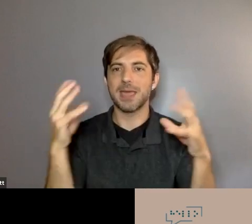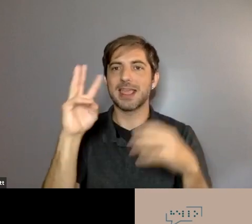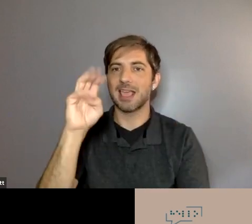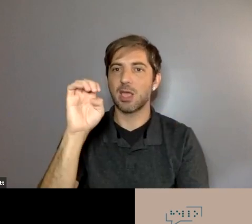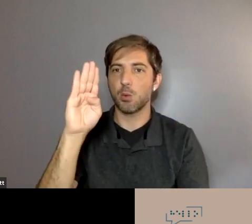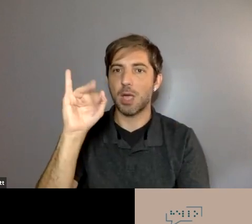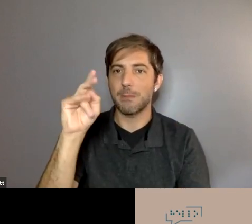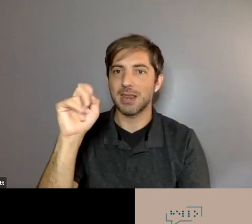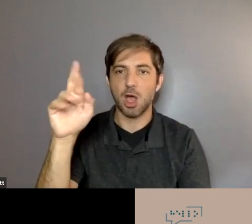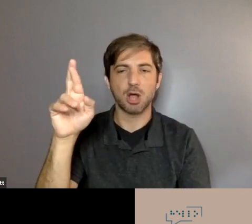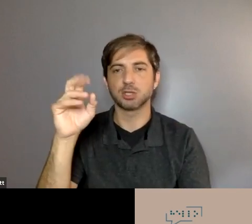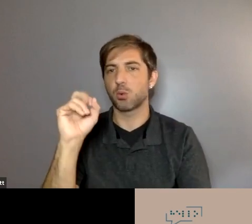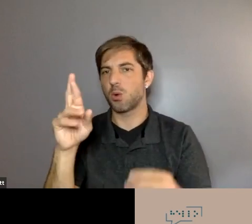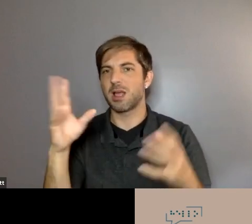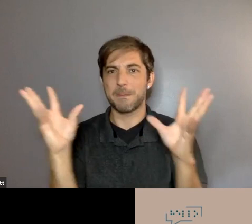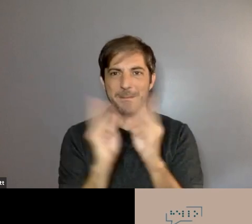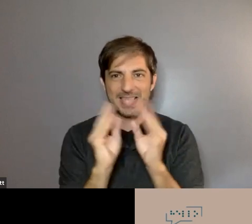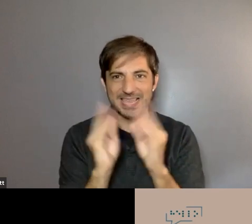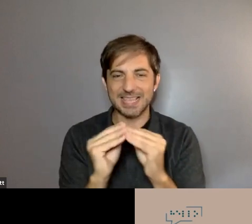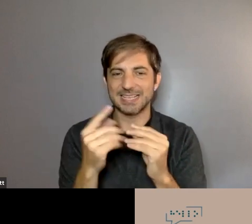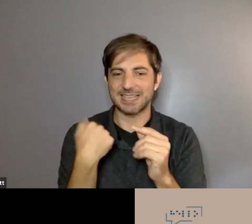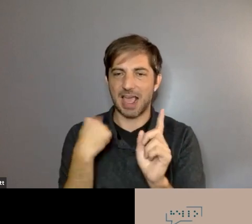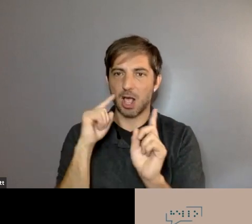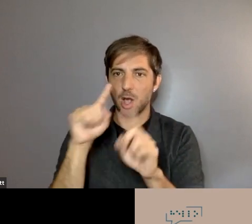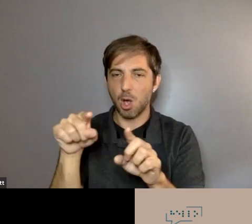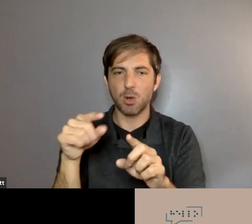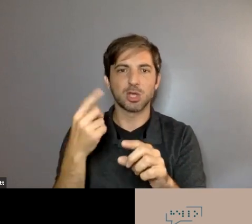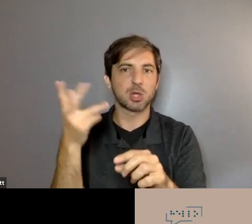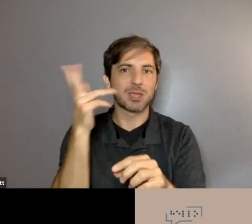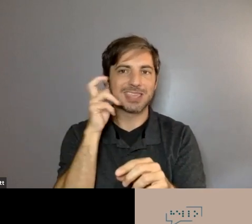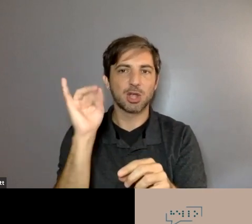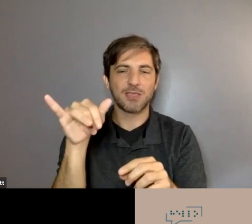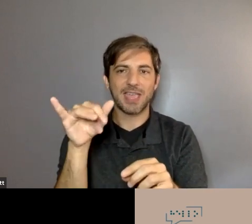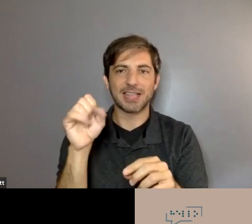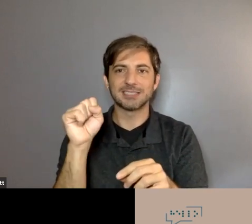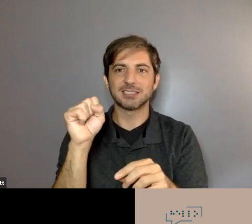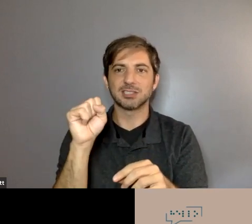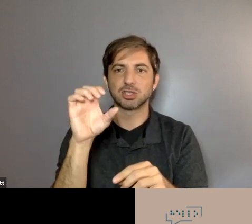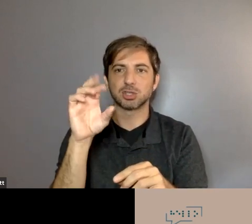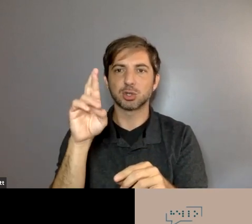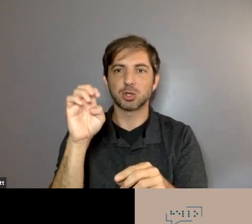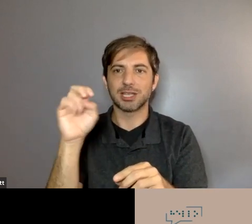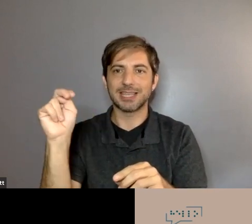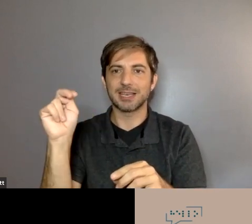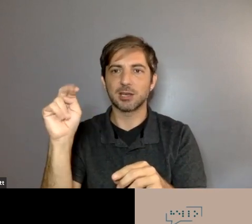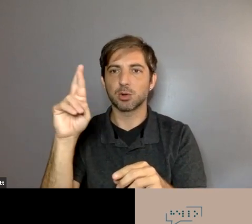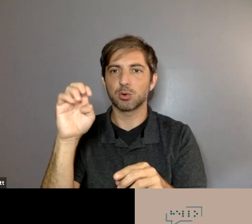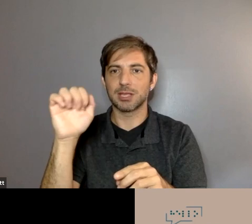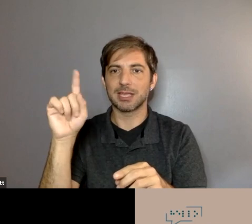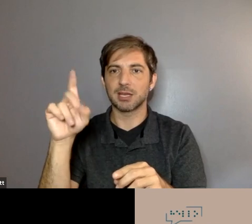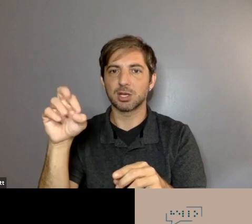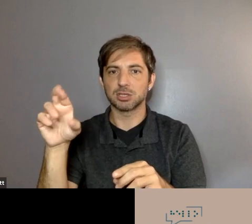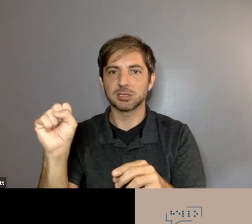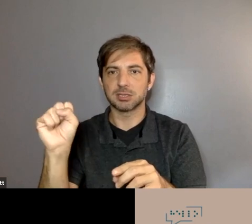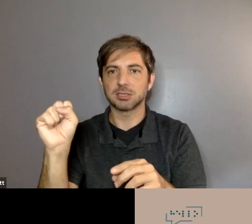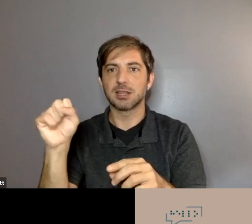webinars or mostly meetings I've been to where you just hear the screen readers reading out all the chat over and